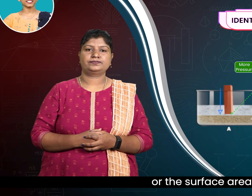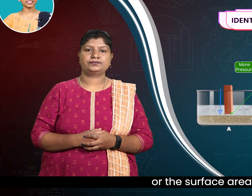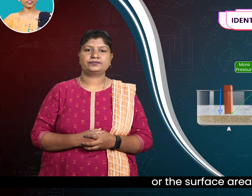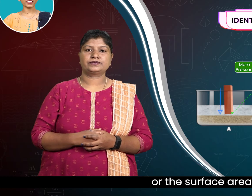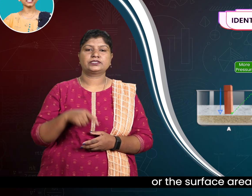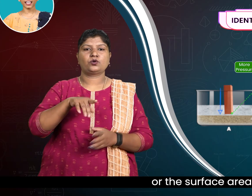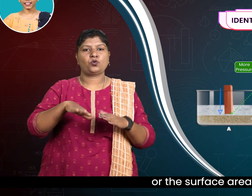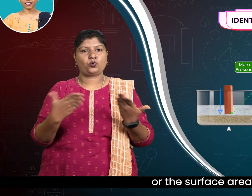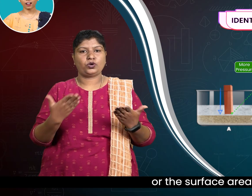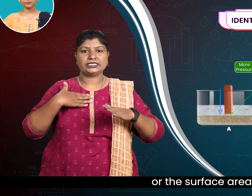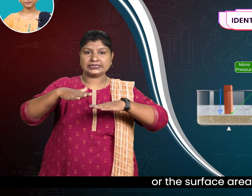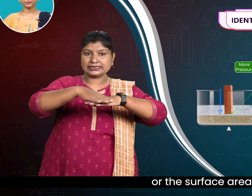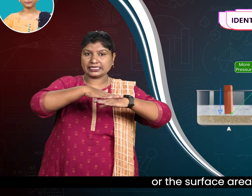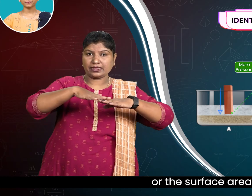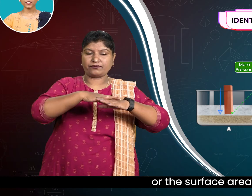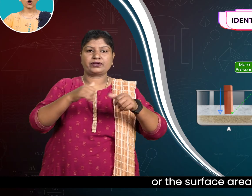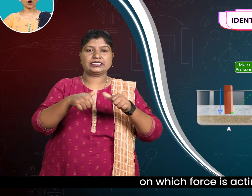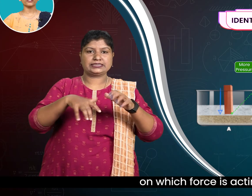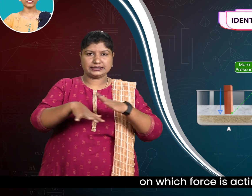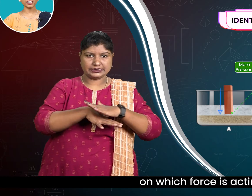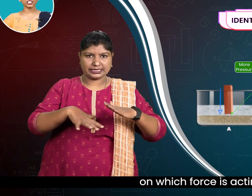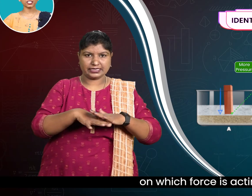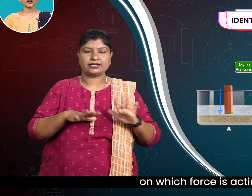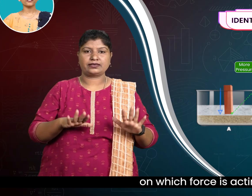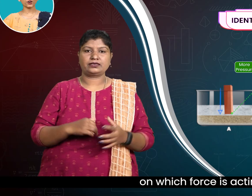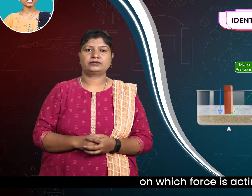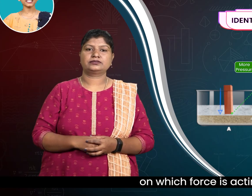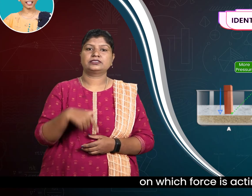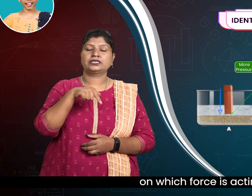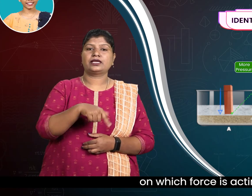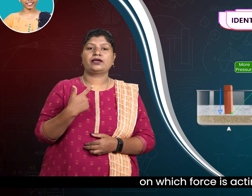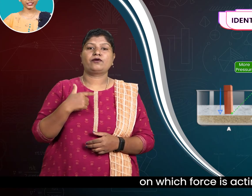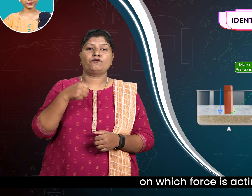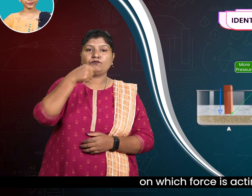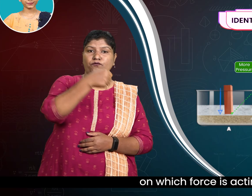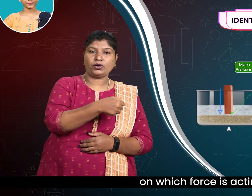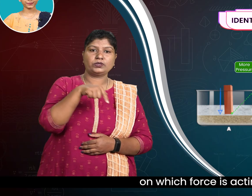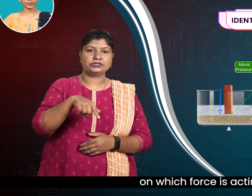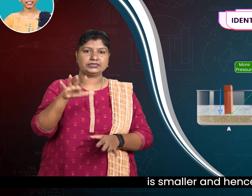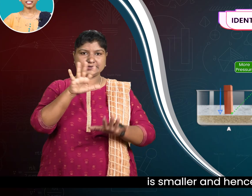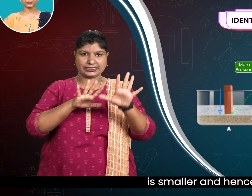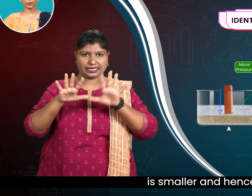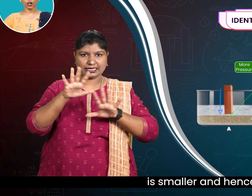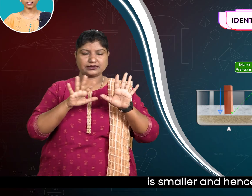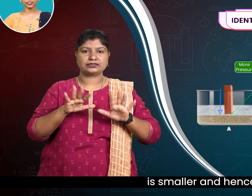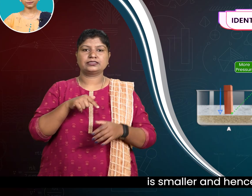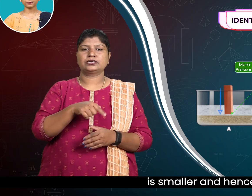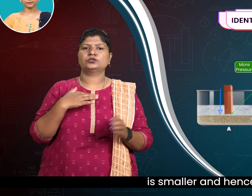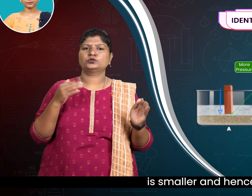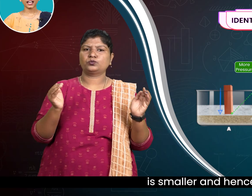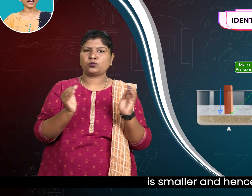or the surface area on which force is acting is